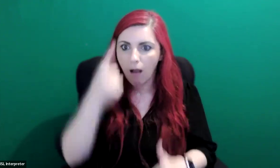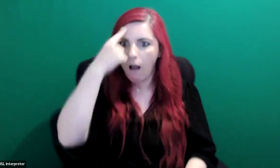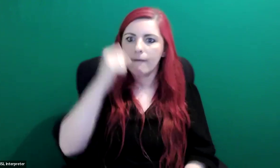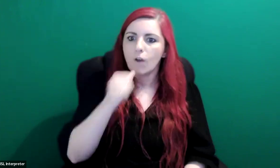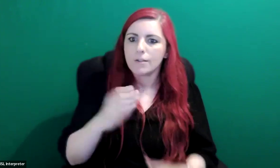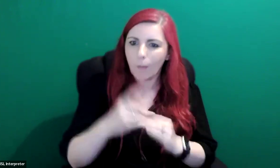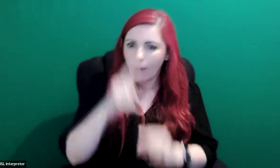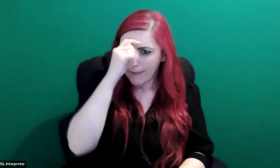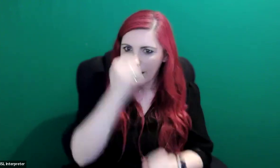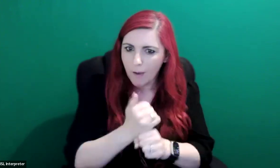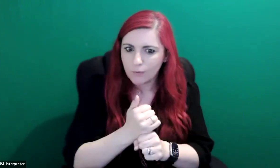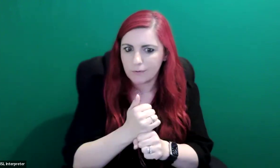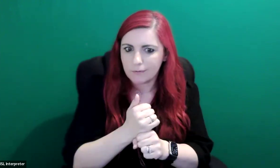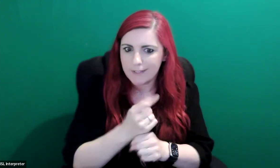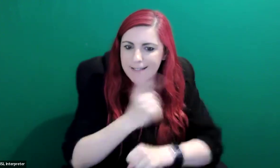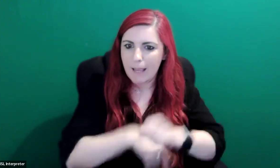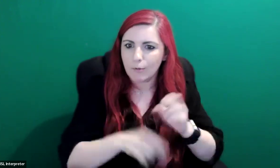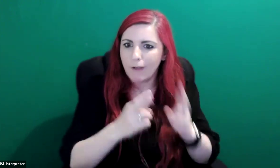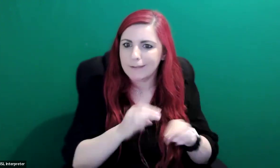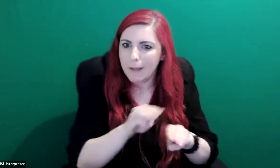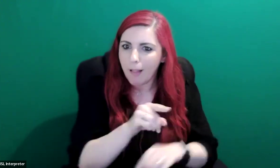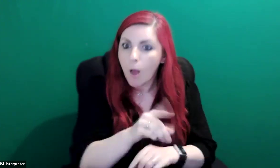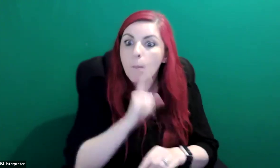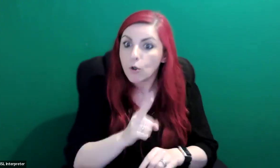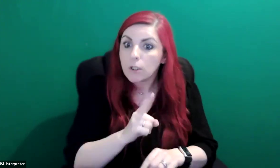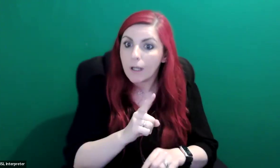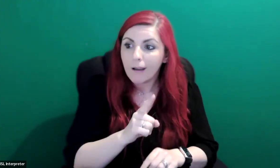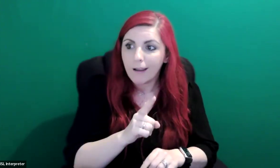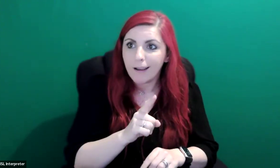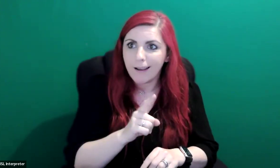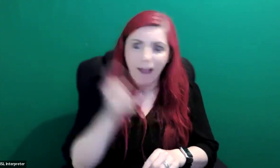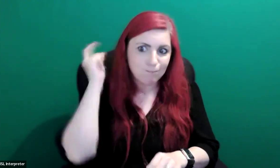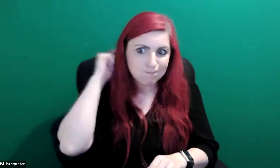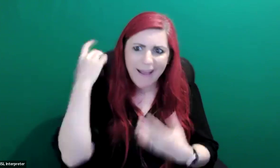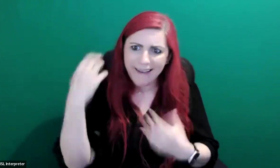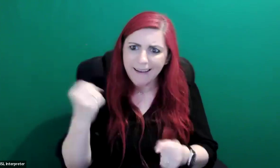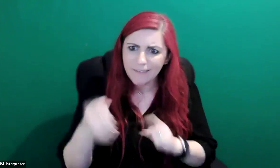have a disproportionate impact on disabled people.